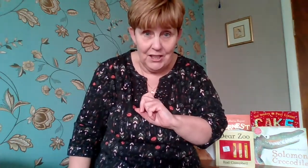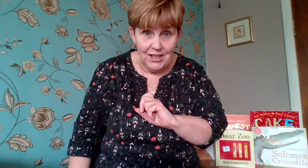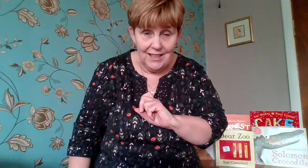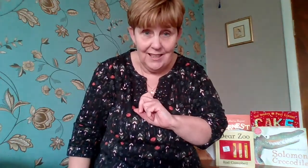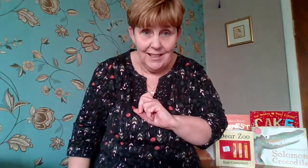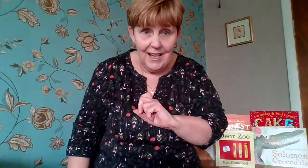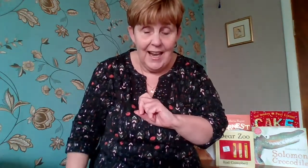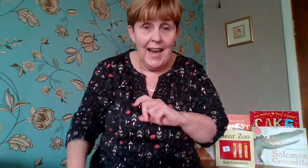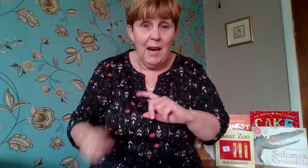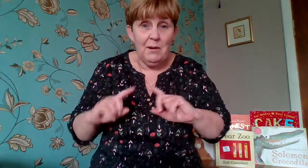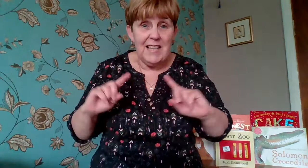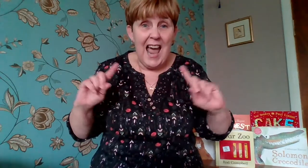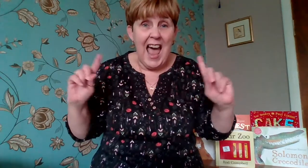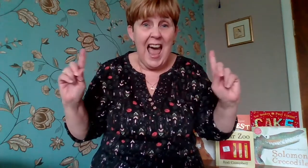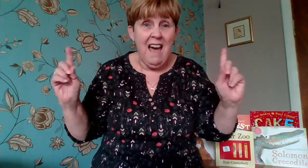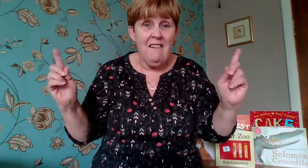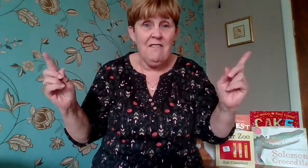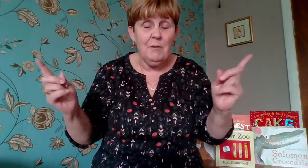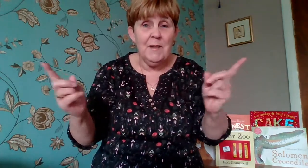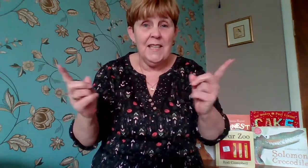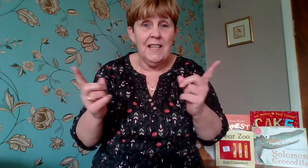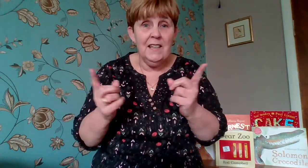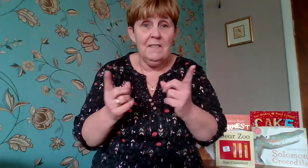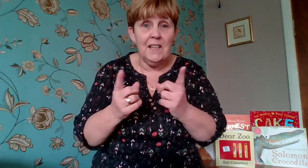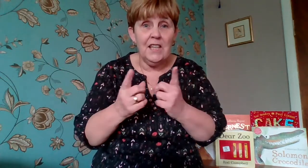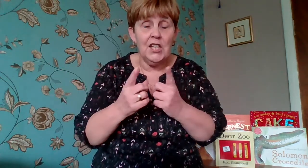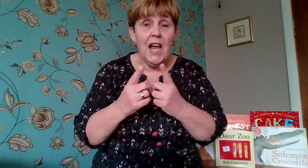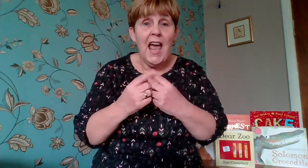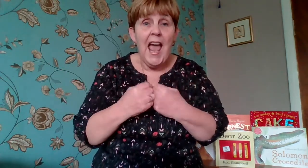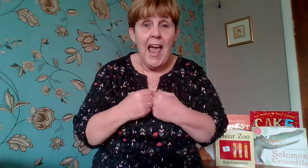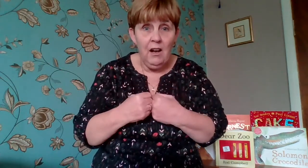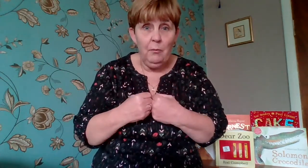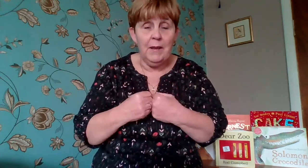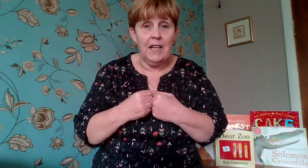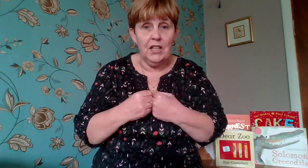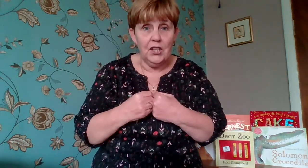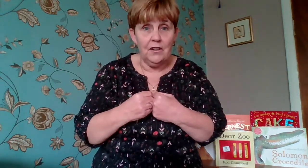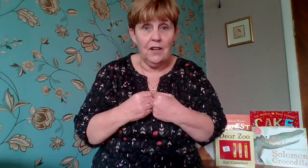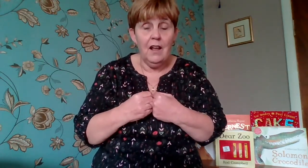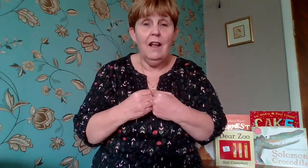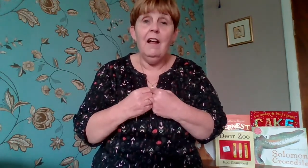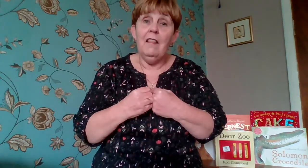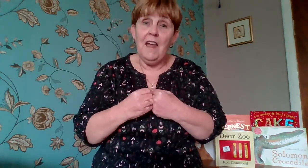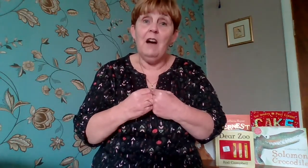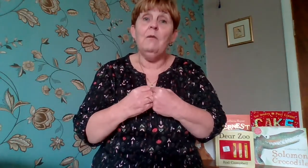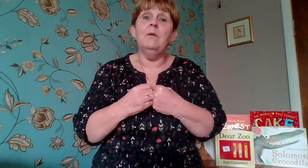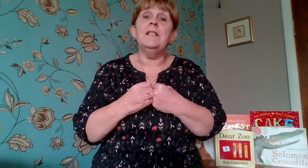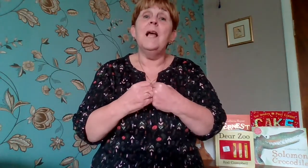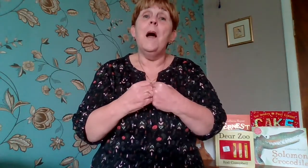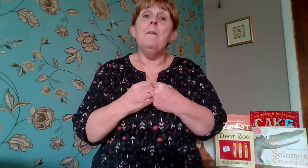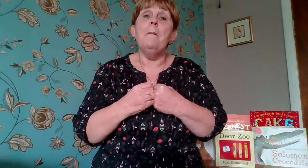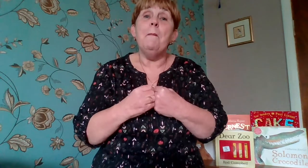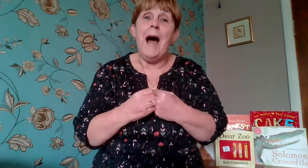magic. It was everybody in the village helping each other. That was